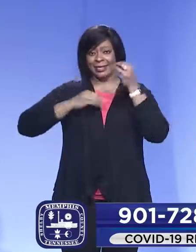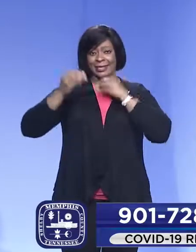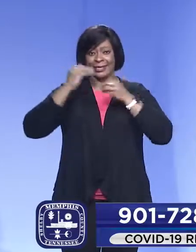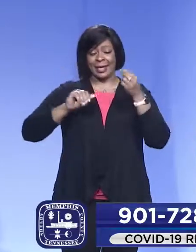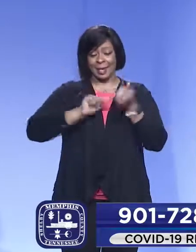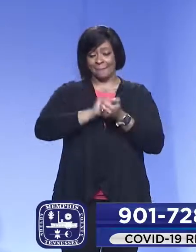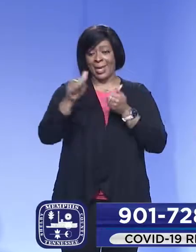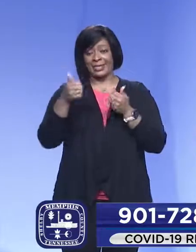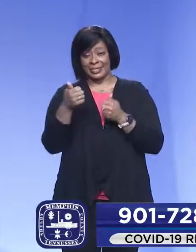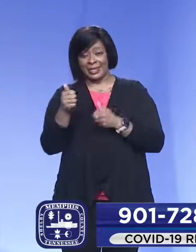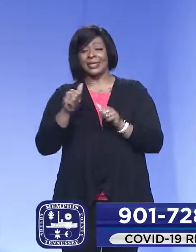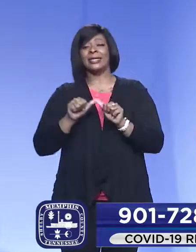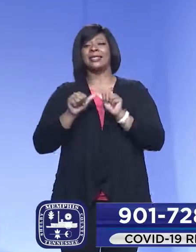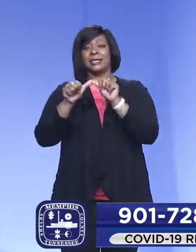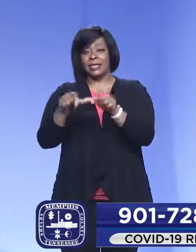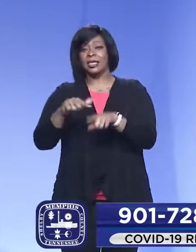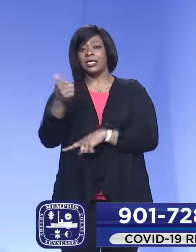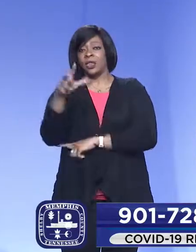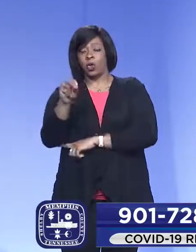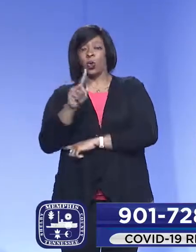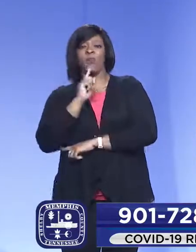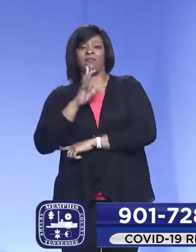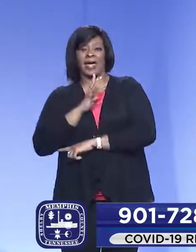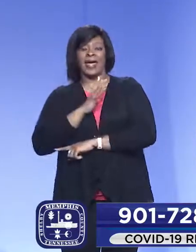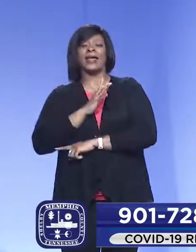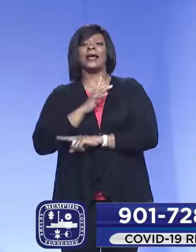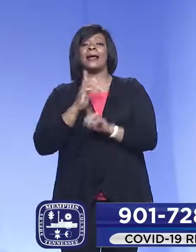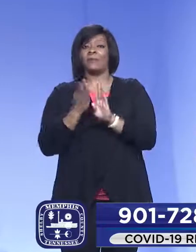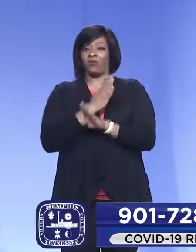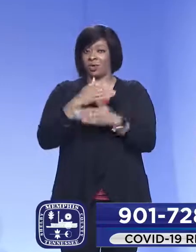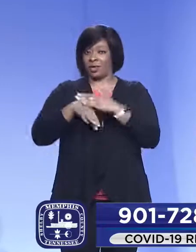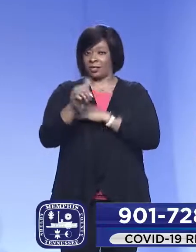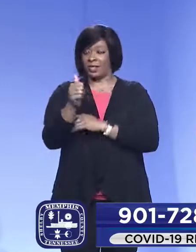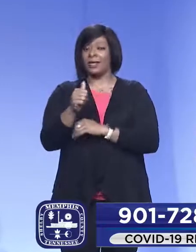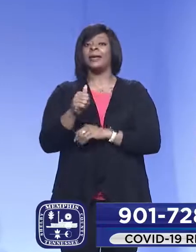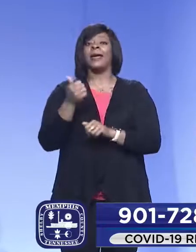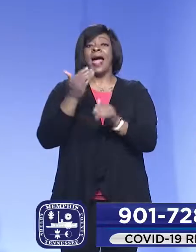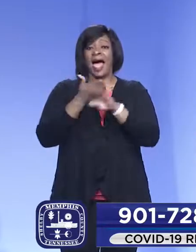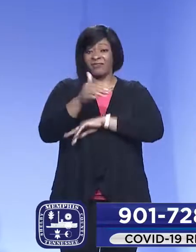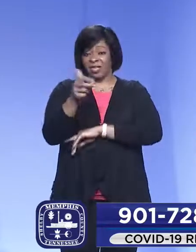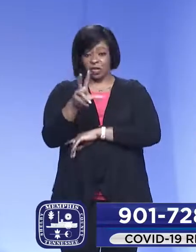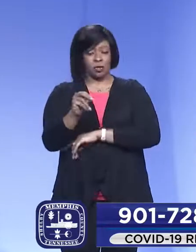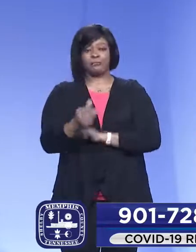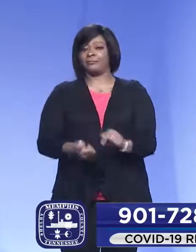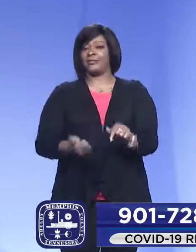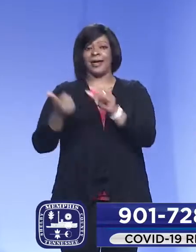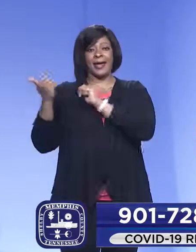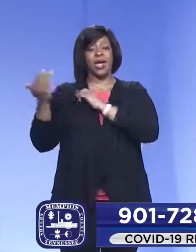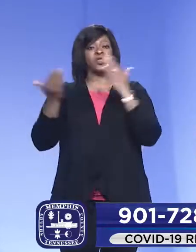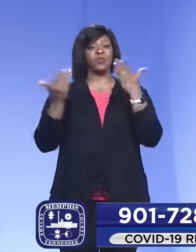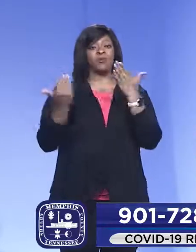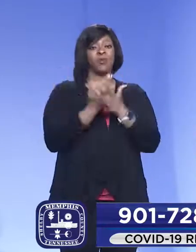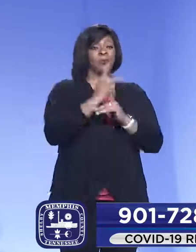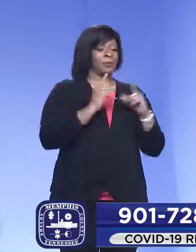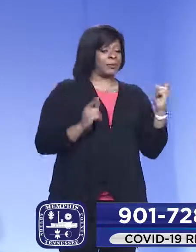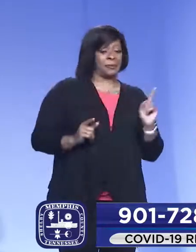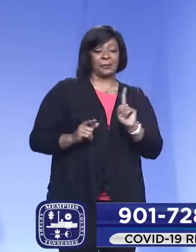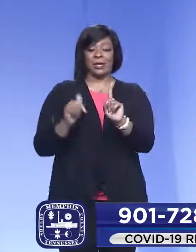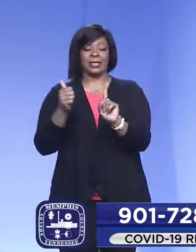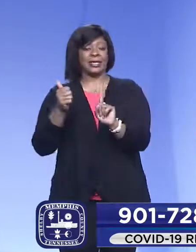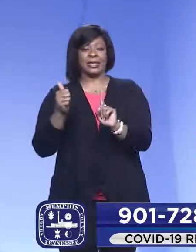10, they're allowed to be there to 10:30. But after that, everyone should be out. You should not be serving someone at